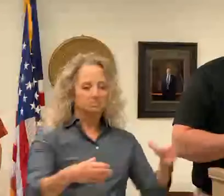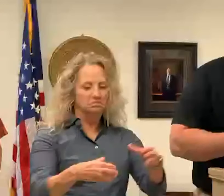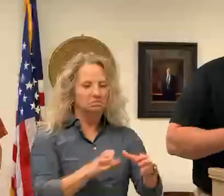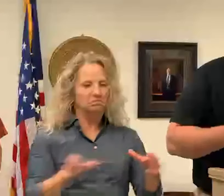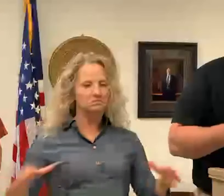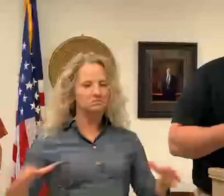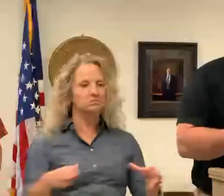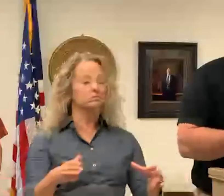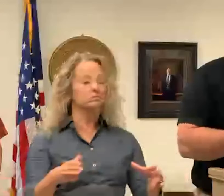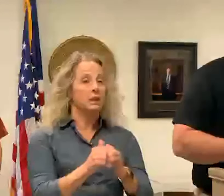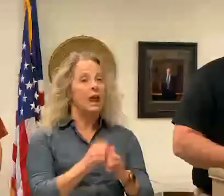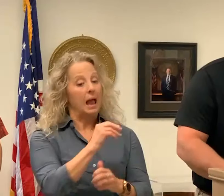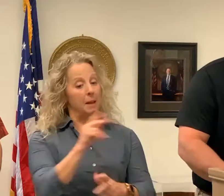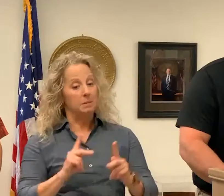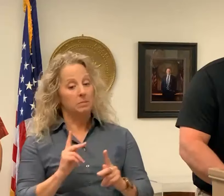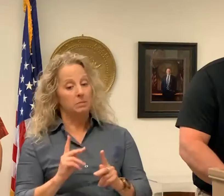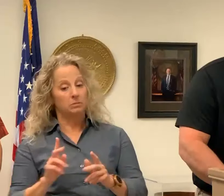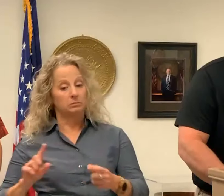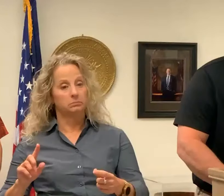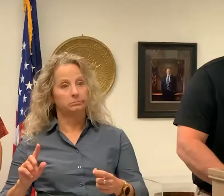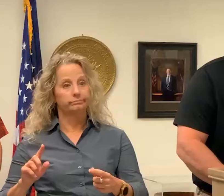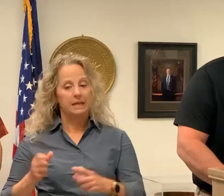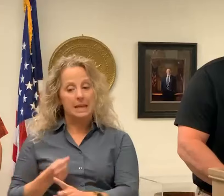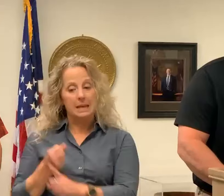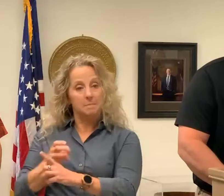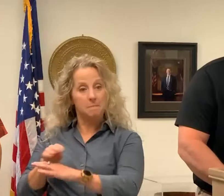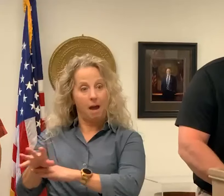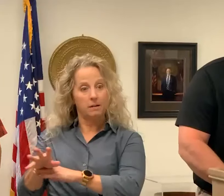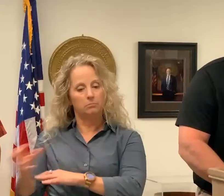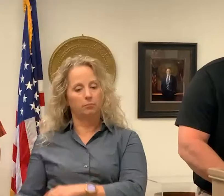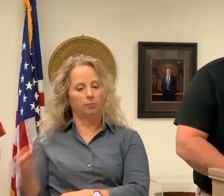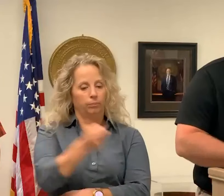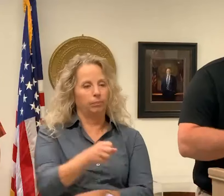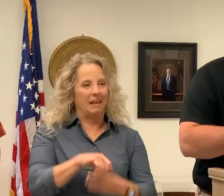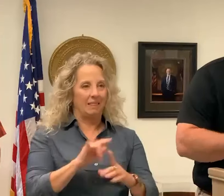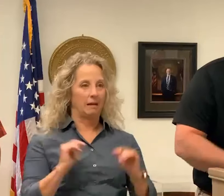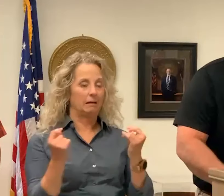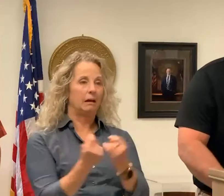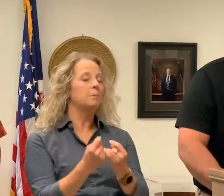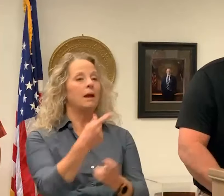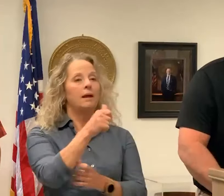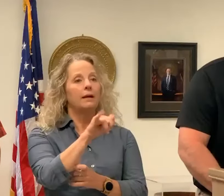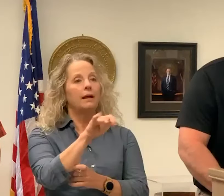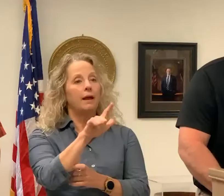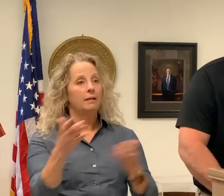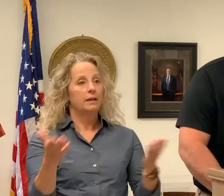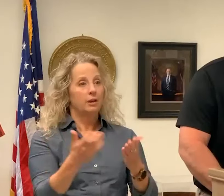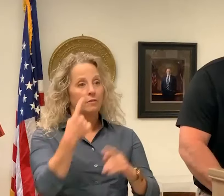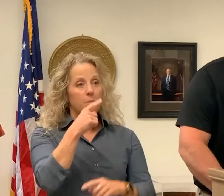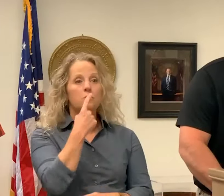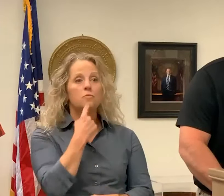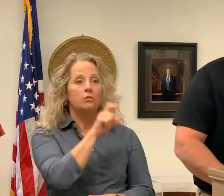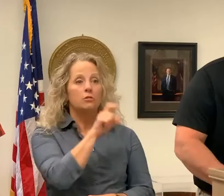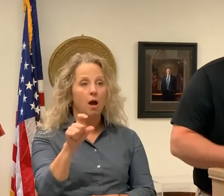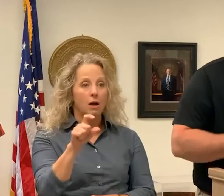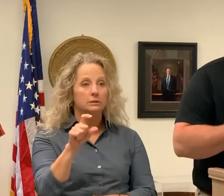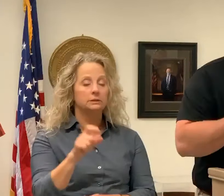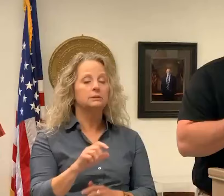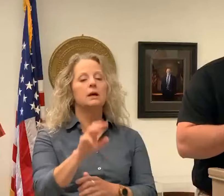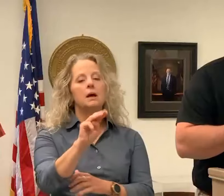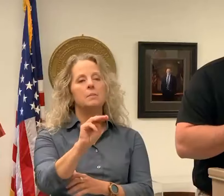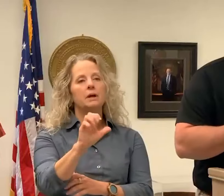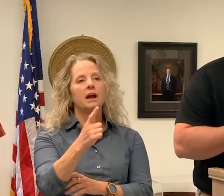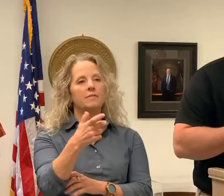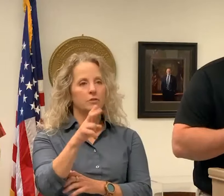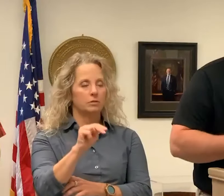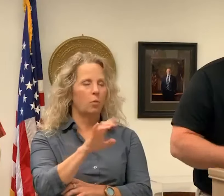even those that are affected be part of that team. And to have Gail here from the Red Cross, McGovern, is really a